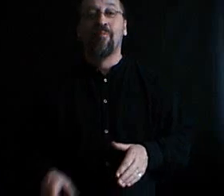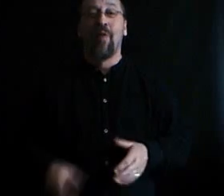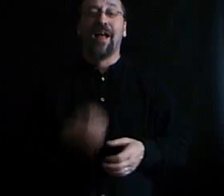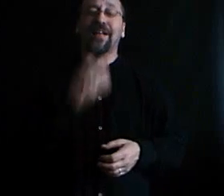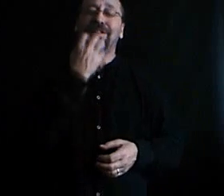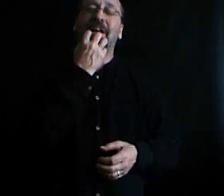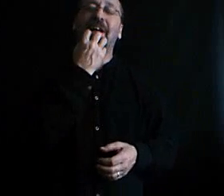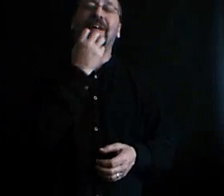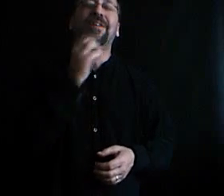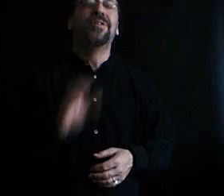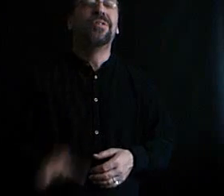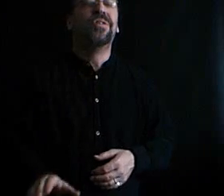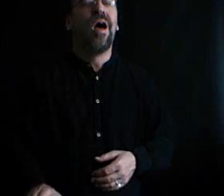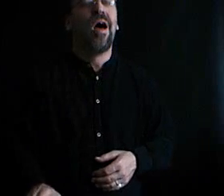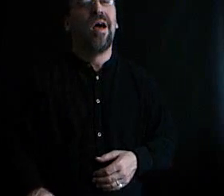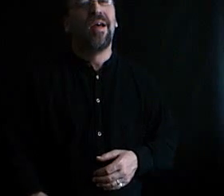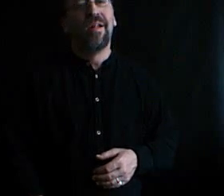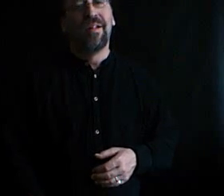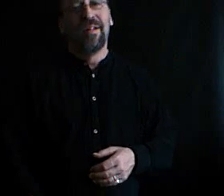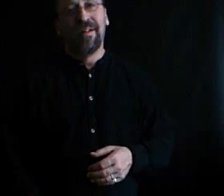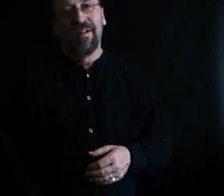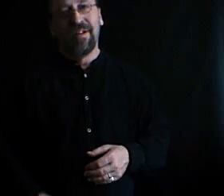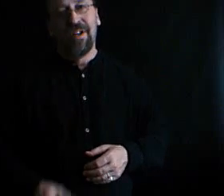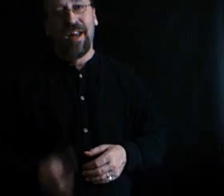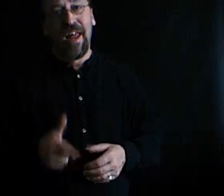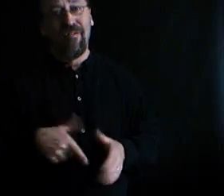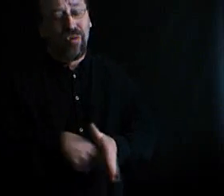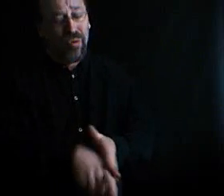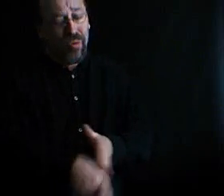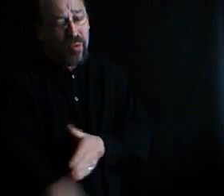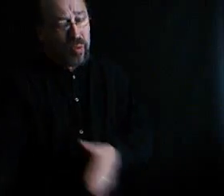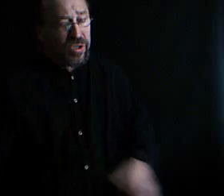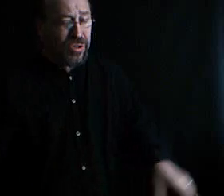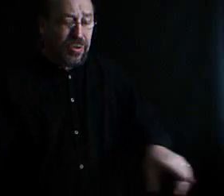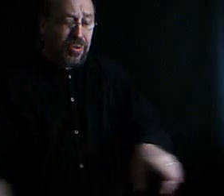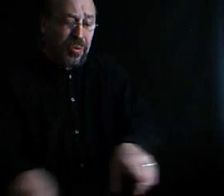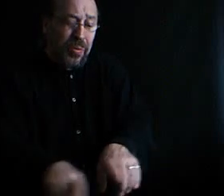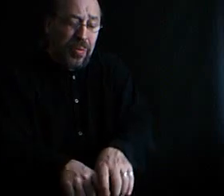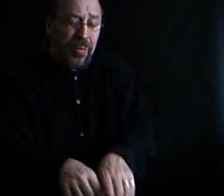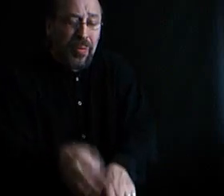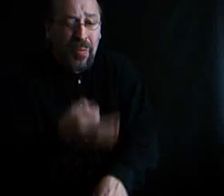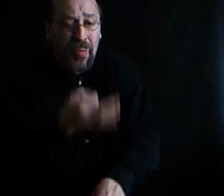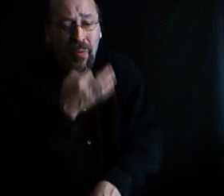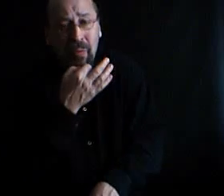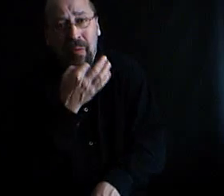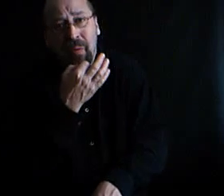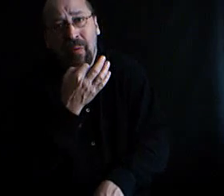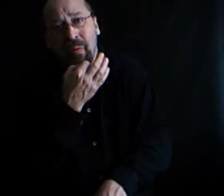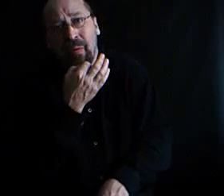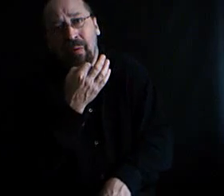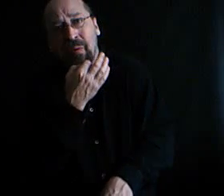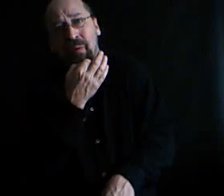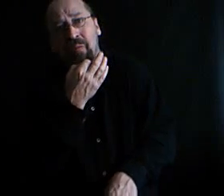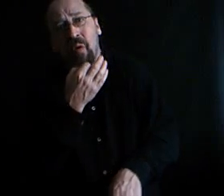Precious child, you're left too soon Though it